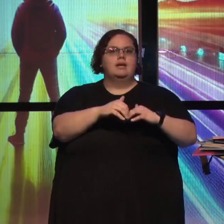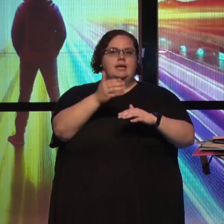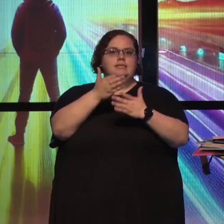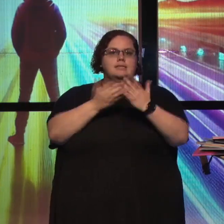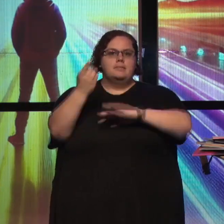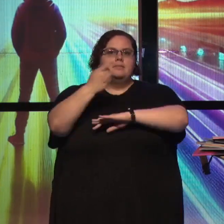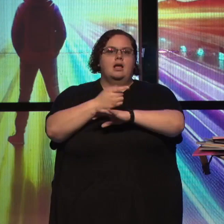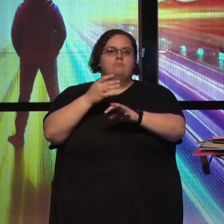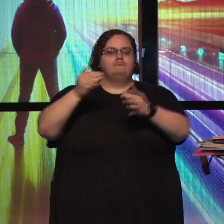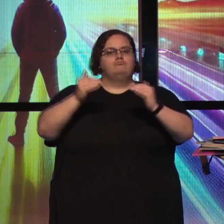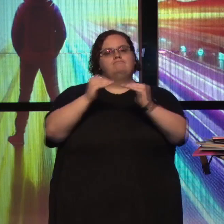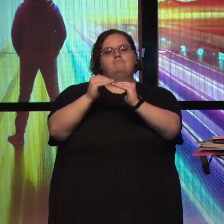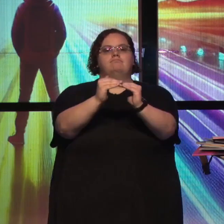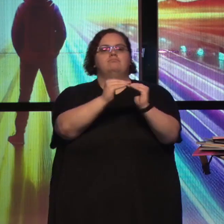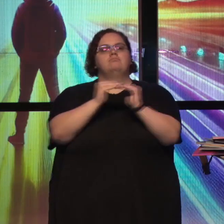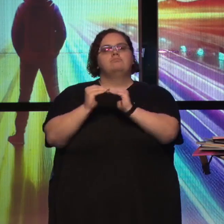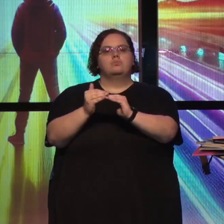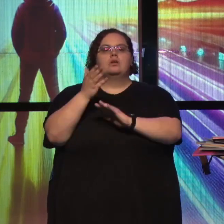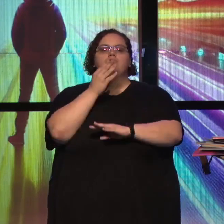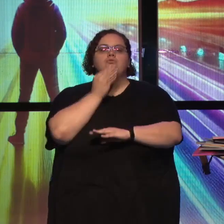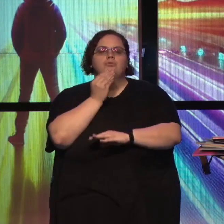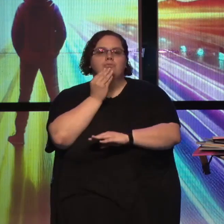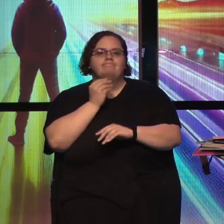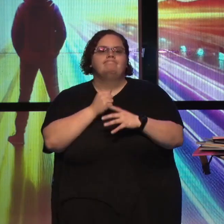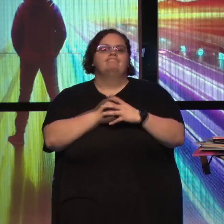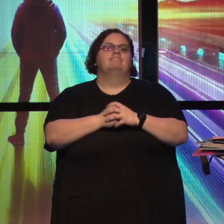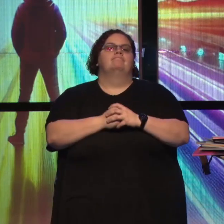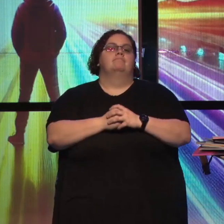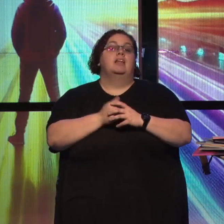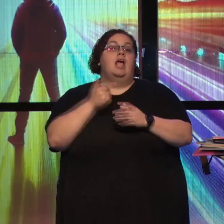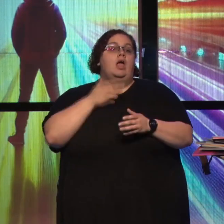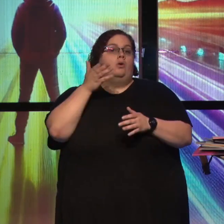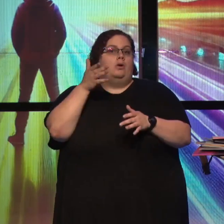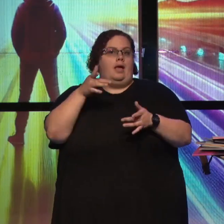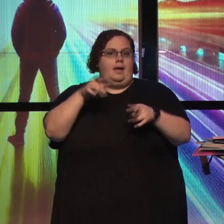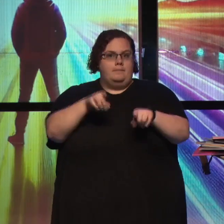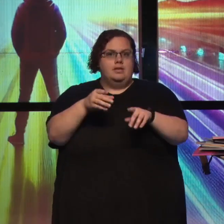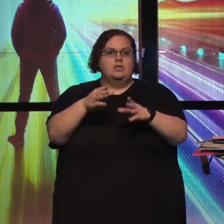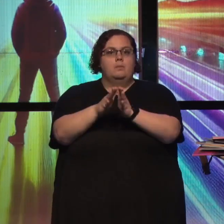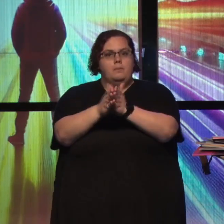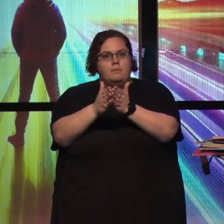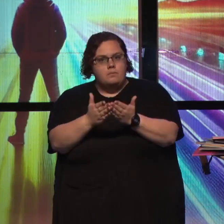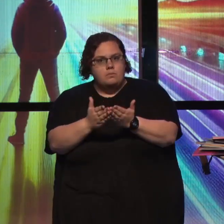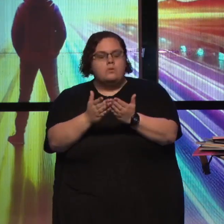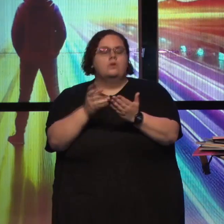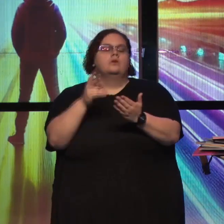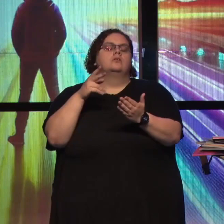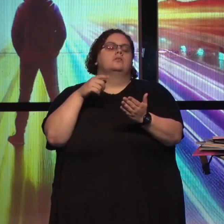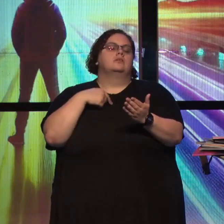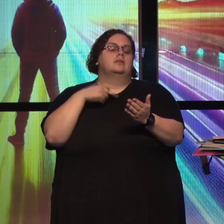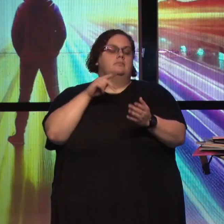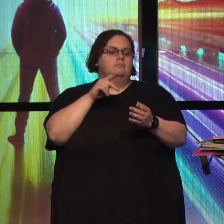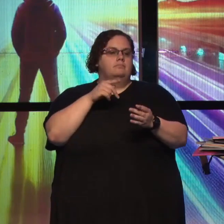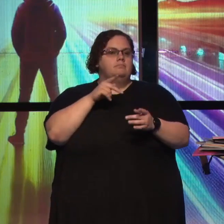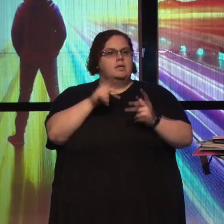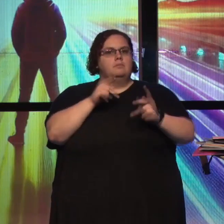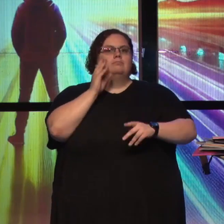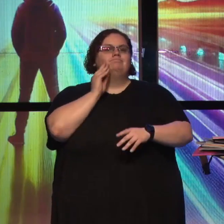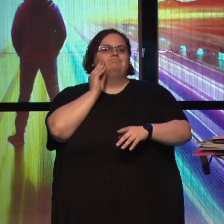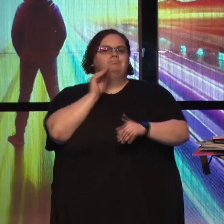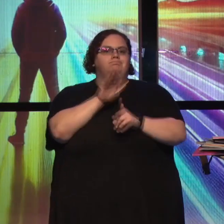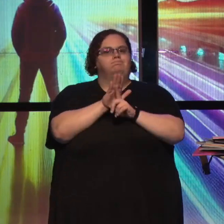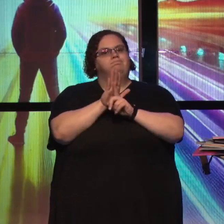of this unfolds naturally for us when the book is read to an audience dwelling under the oppressive power of